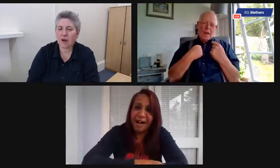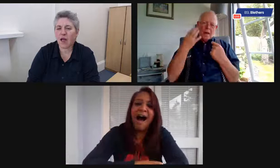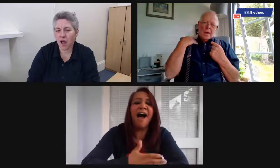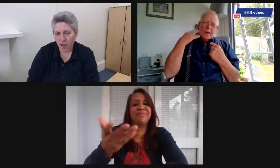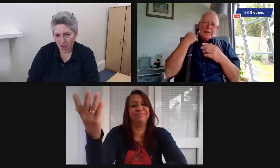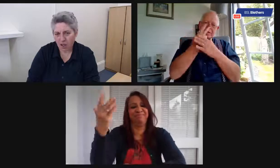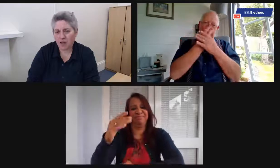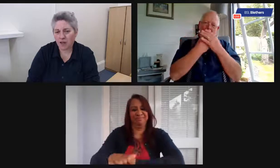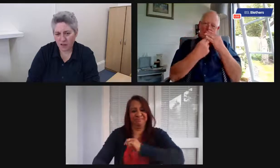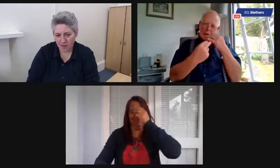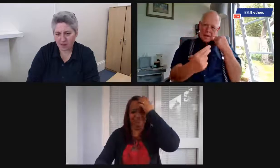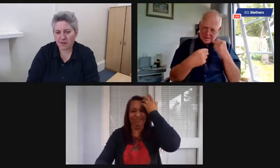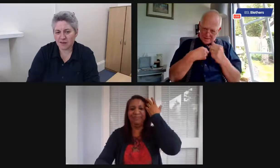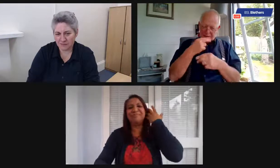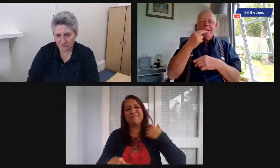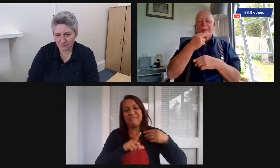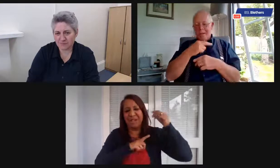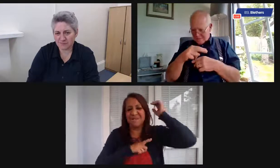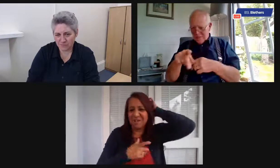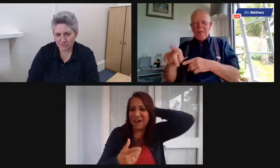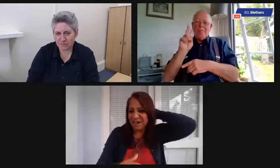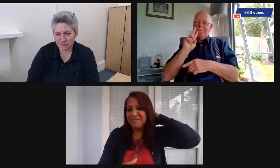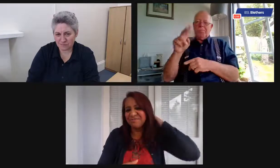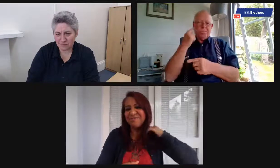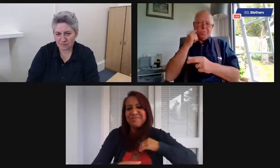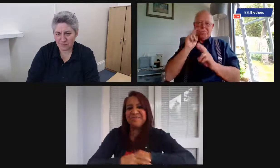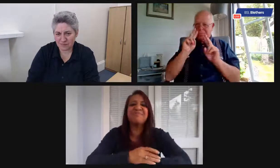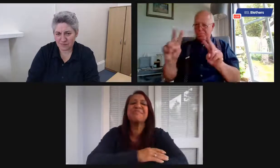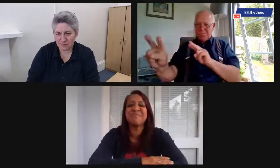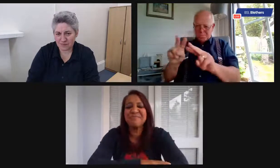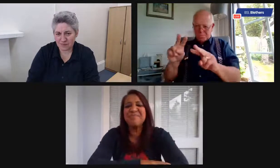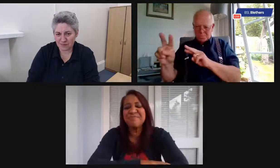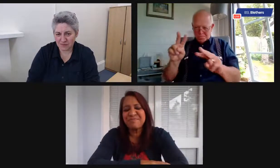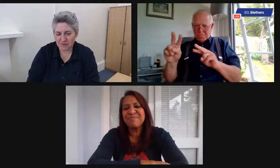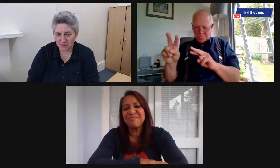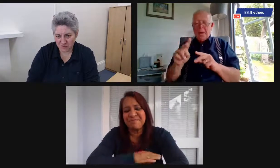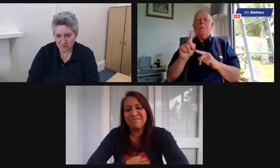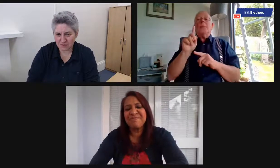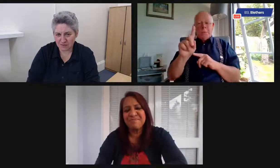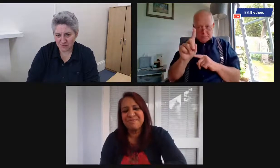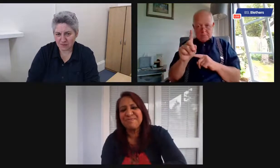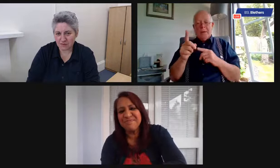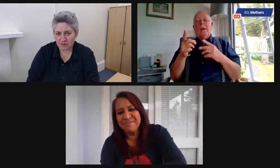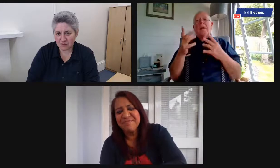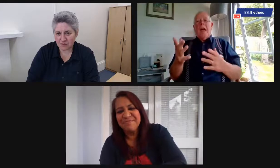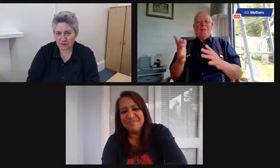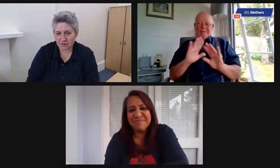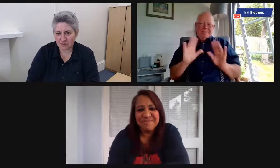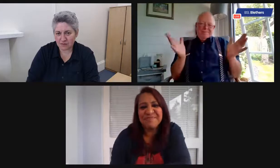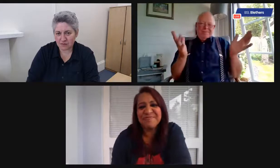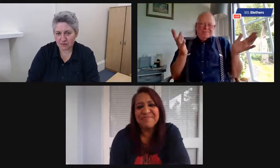and I deep used to dive down? yeah, I did used to be a diver, so that's the first thing to say. I used to Ah, be a diver, and once you're underwater, they're very easy to